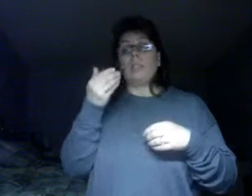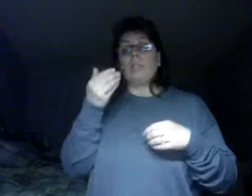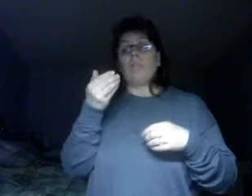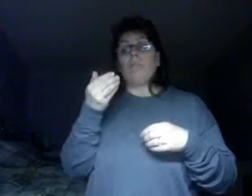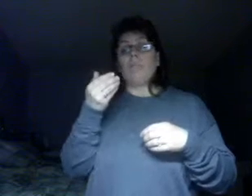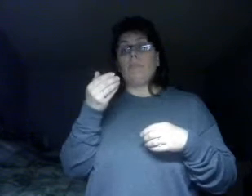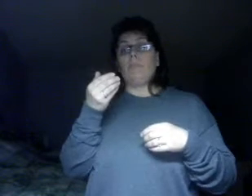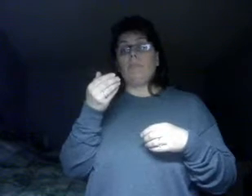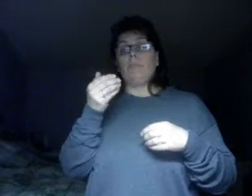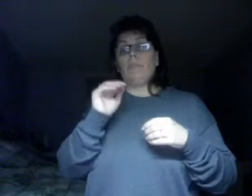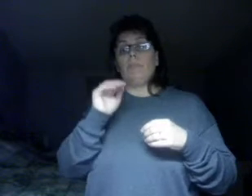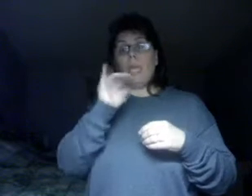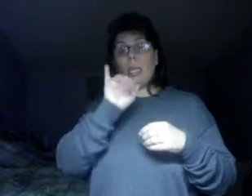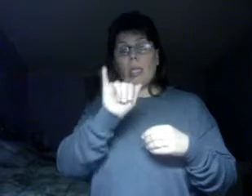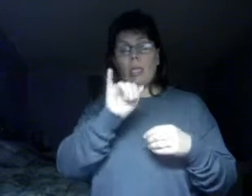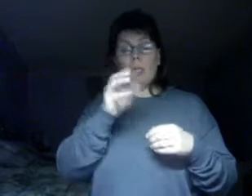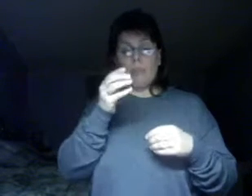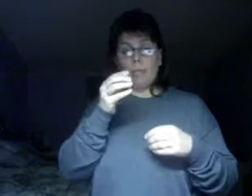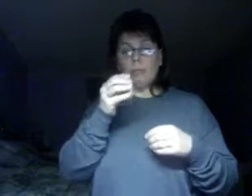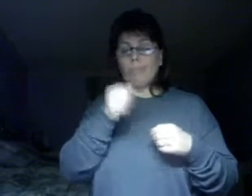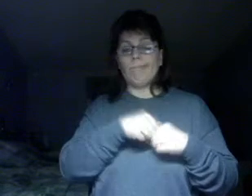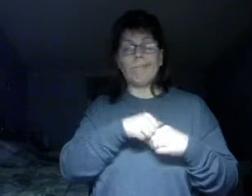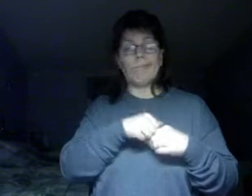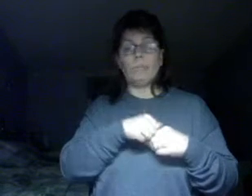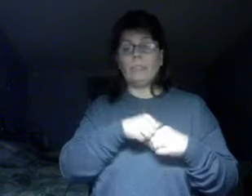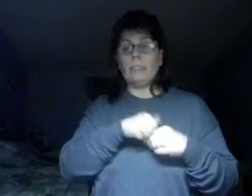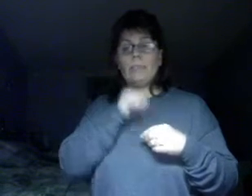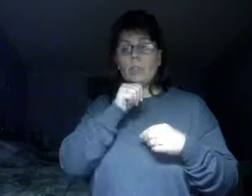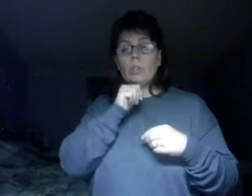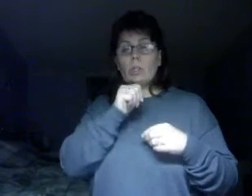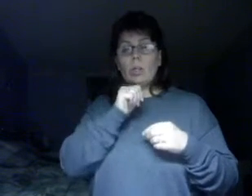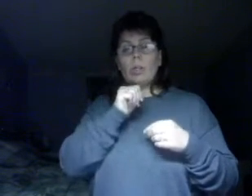have any concern for becoming infected with HIV.